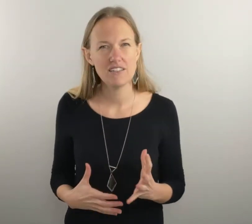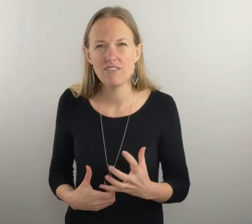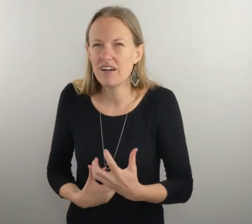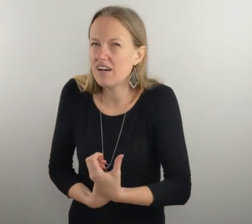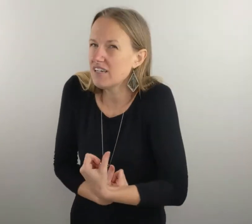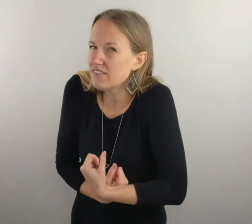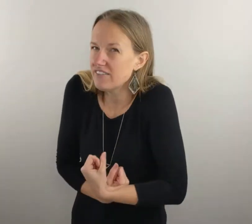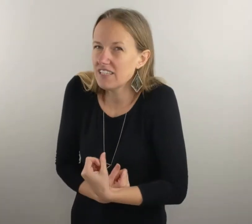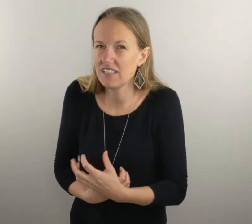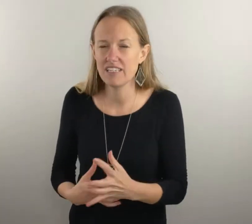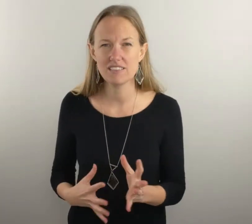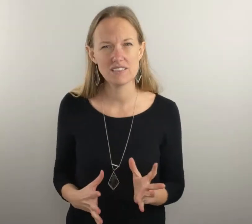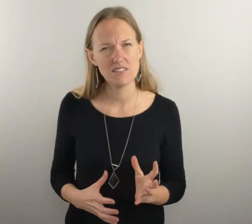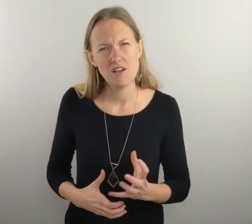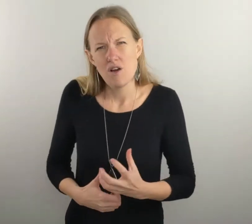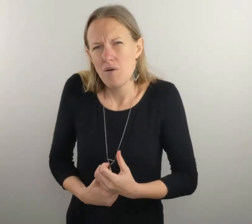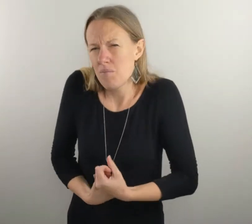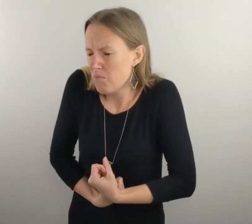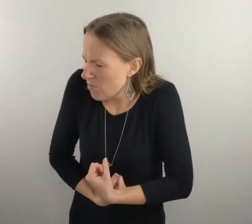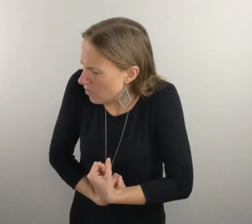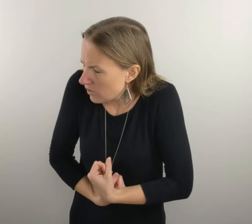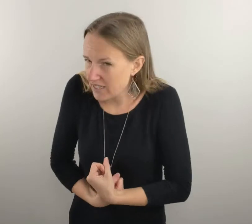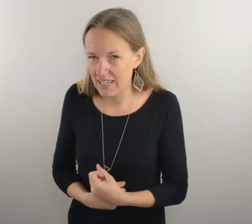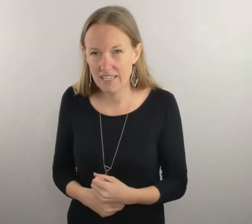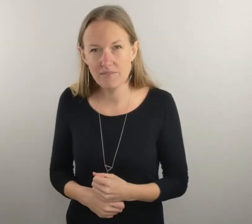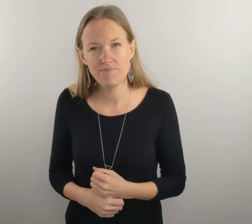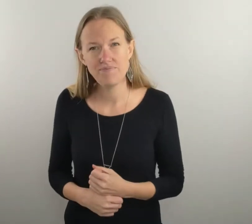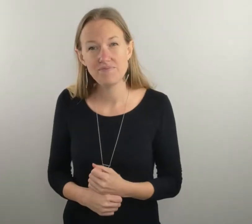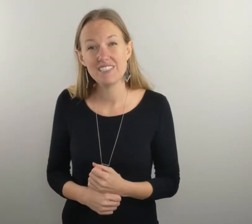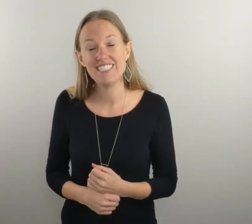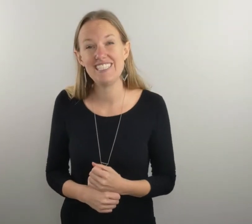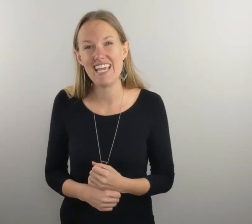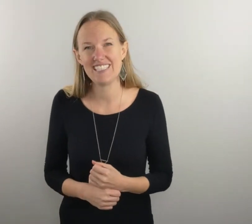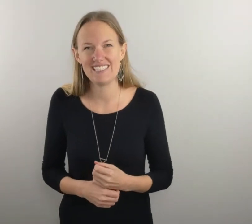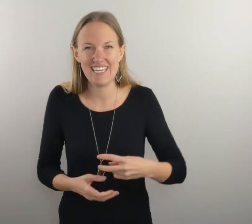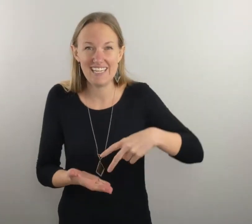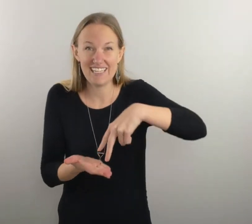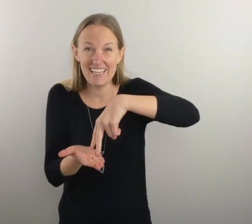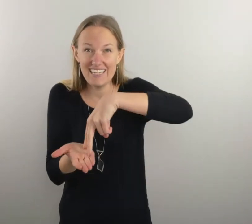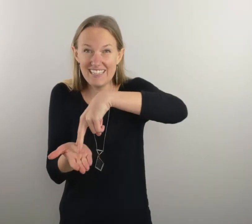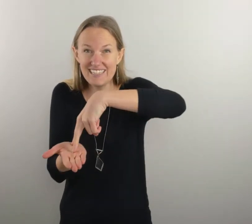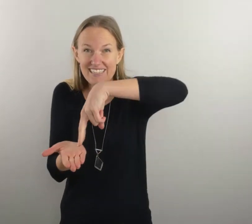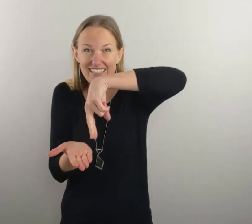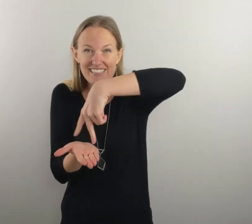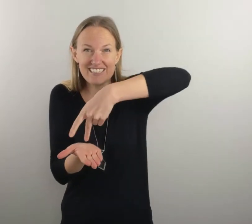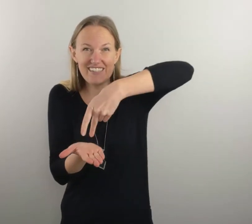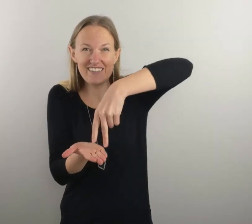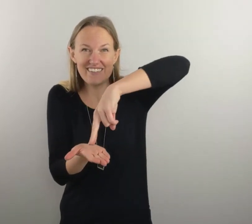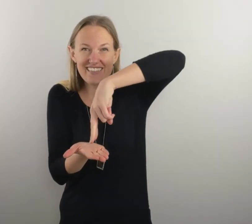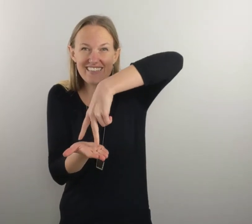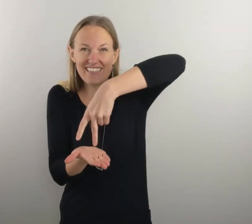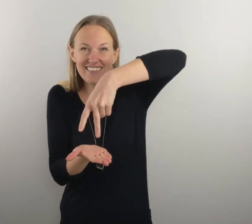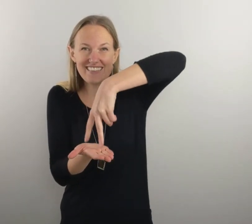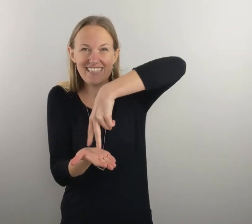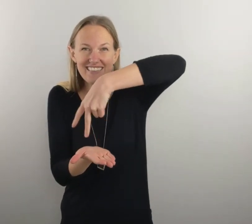have hard feelings. Mourning to dancing, okay? And then you're gonna show that